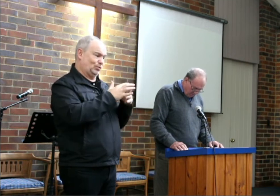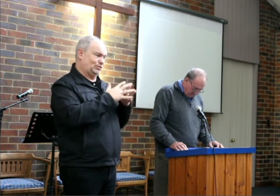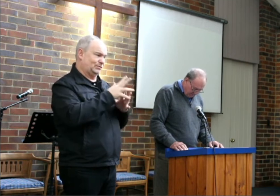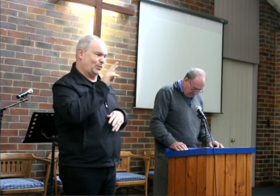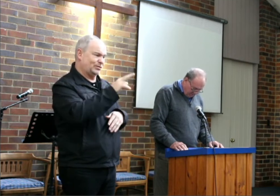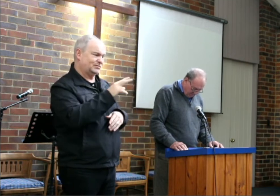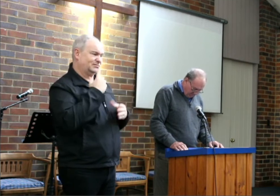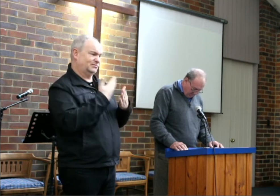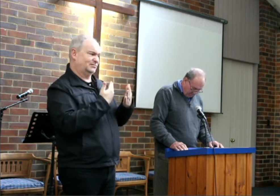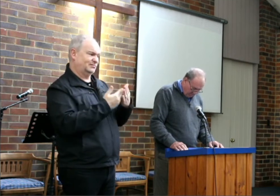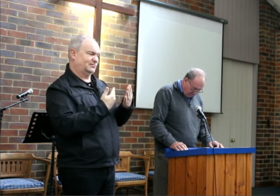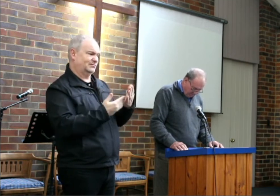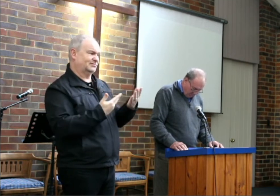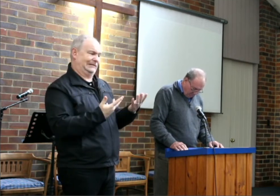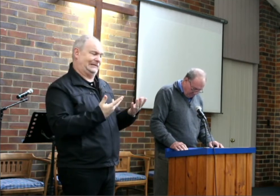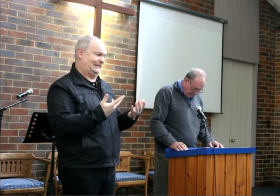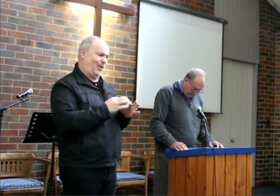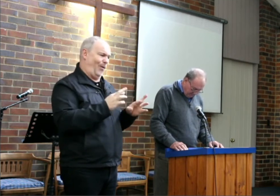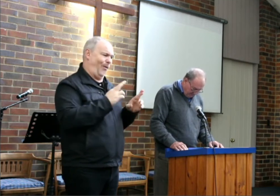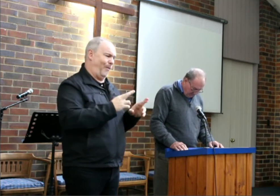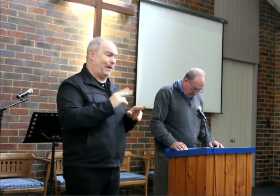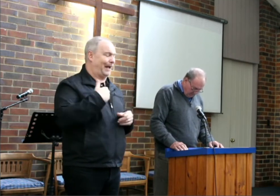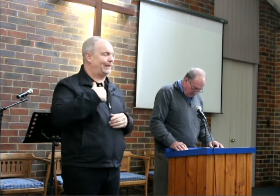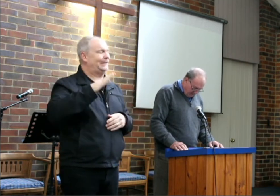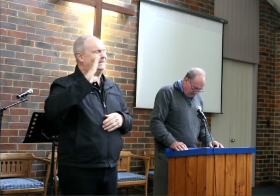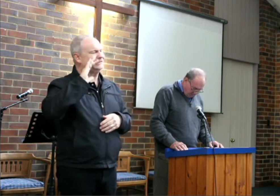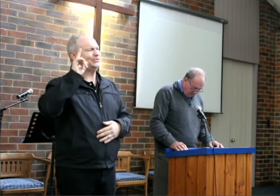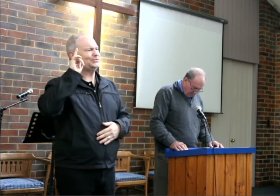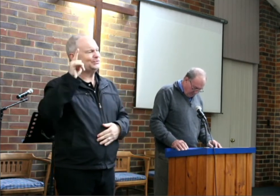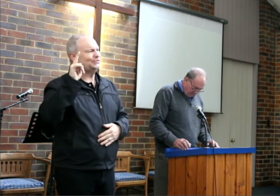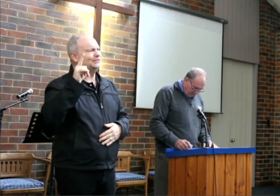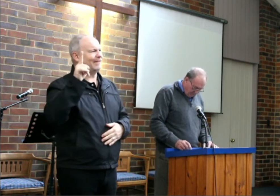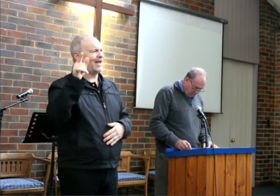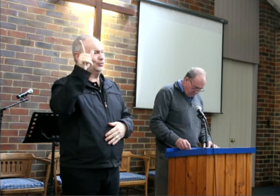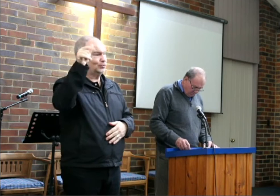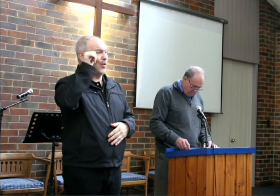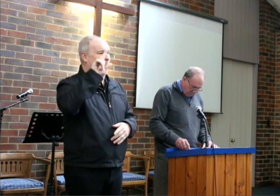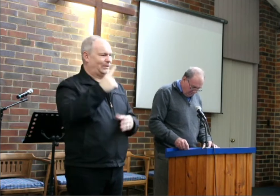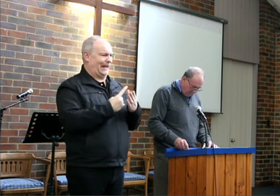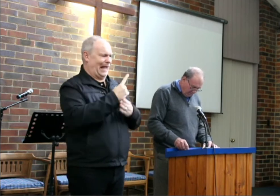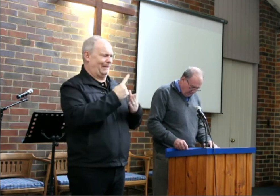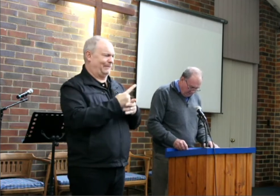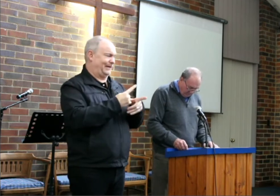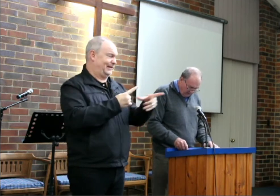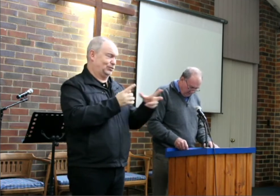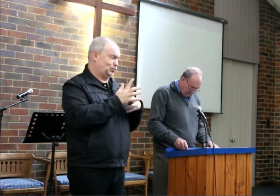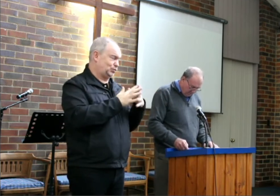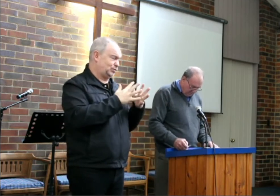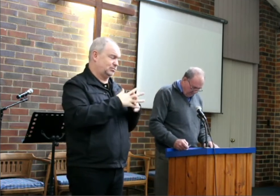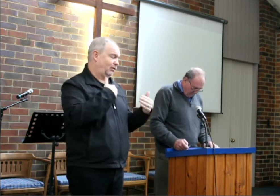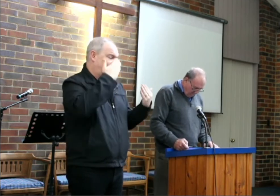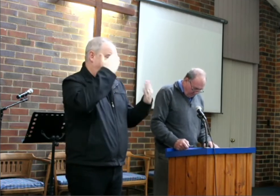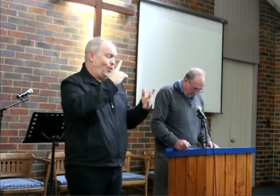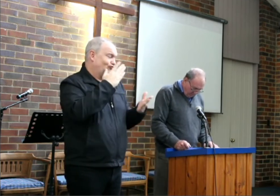news commentators, Father, we wouldn't hold out much hope. But they don't know what's going on, Father, but you do, because you know the beginning from the end, and it's all